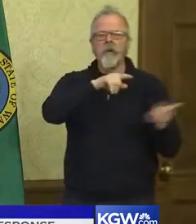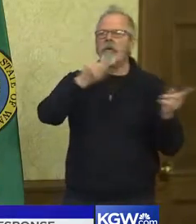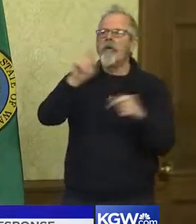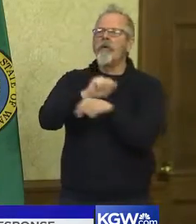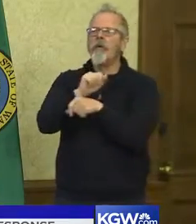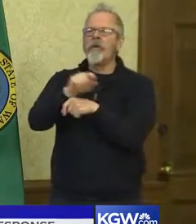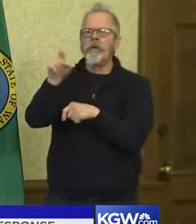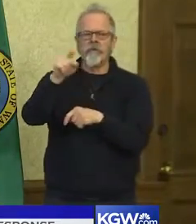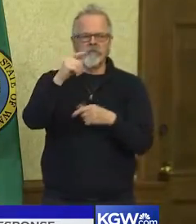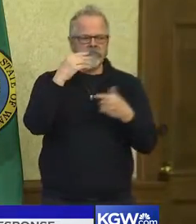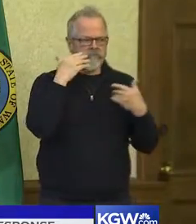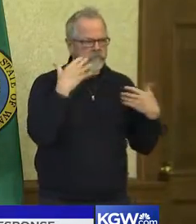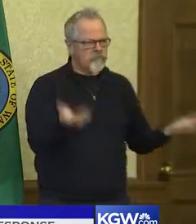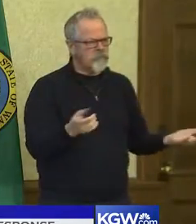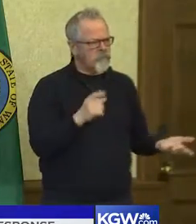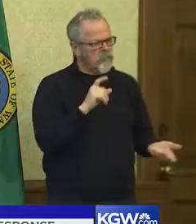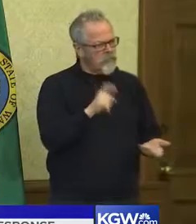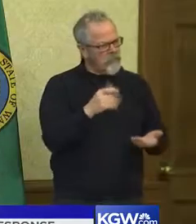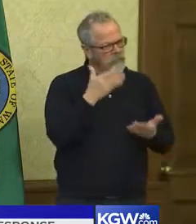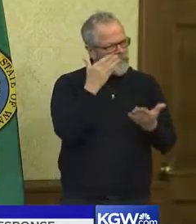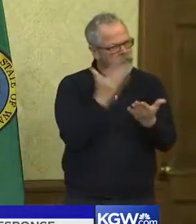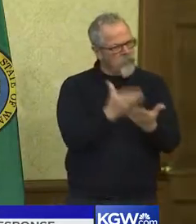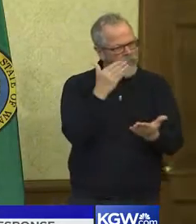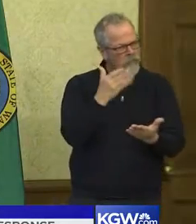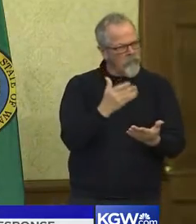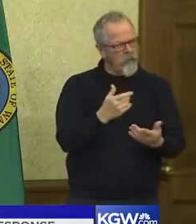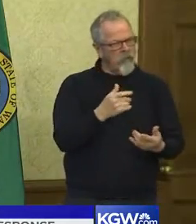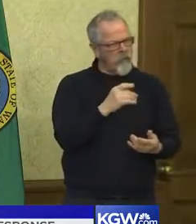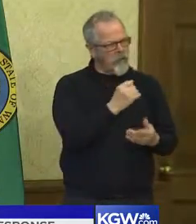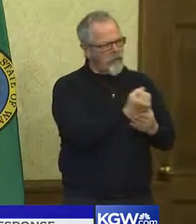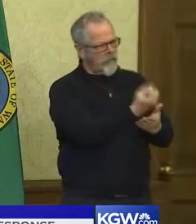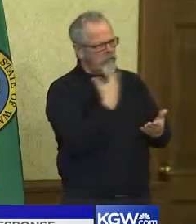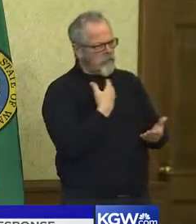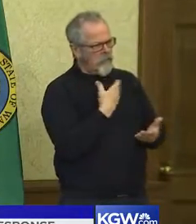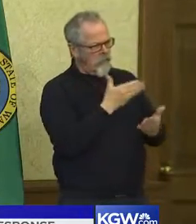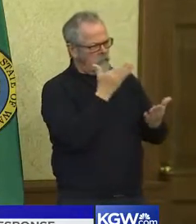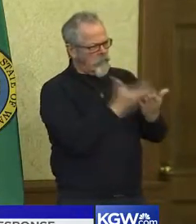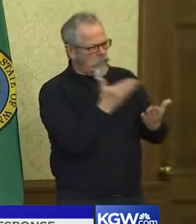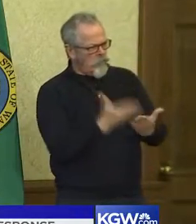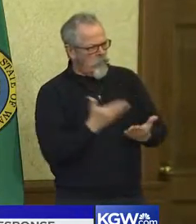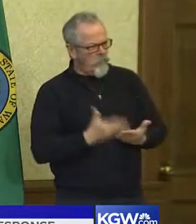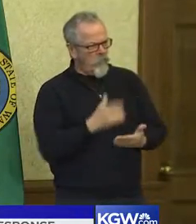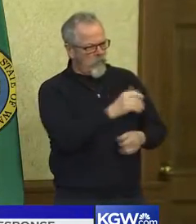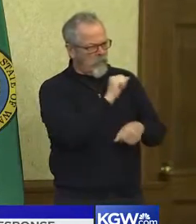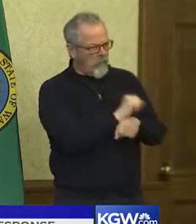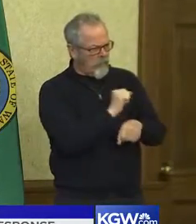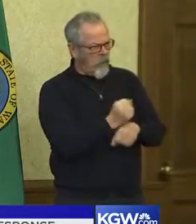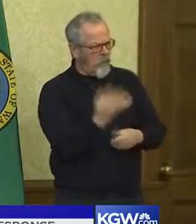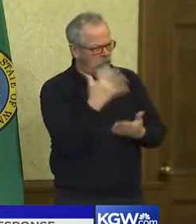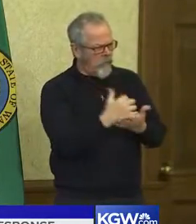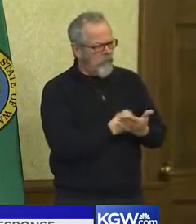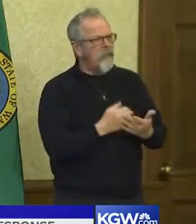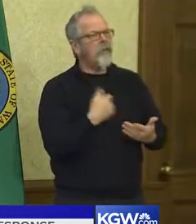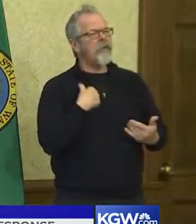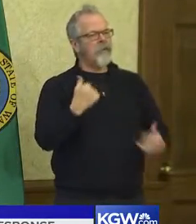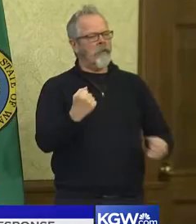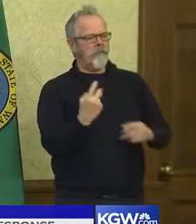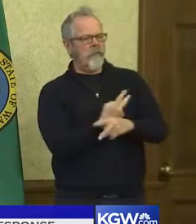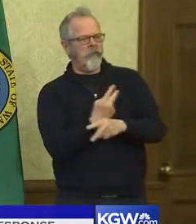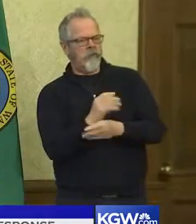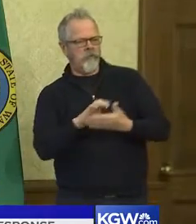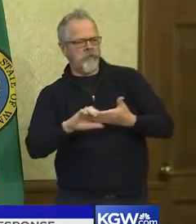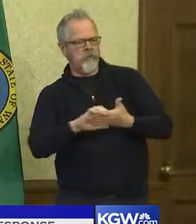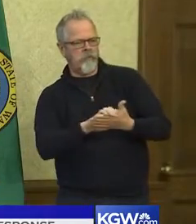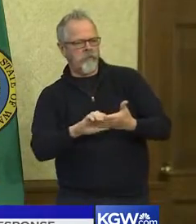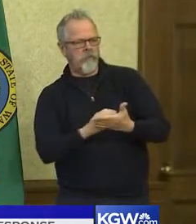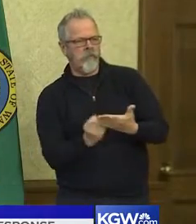protect taxpayers from fraud, for those individuals who need to provide us with that wage documentation, who don't